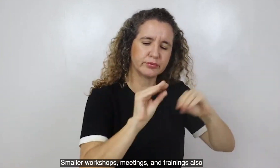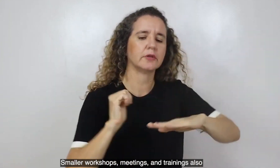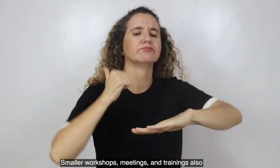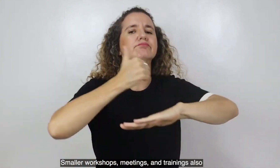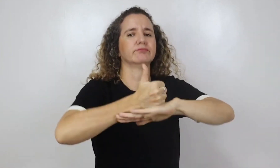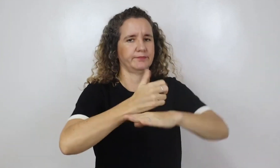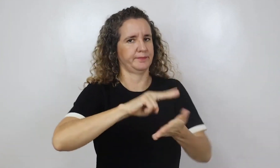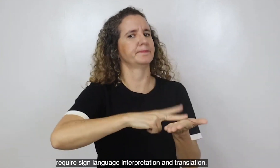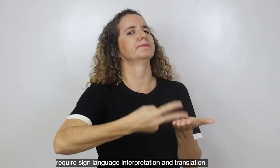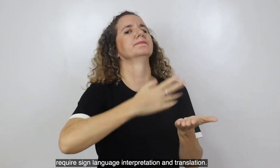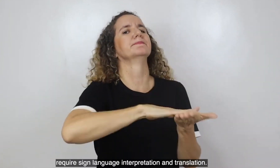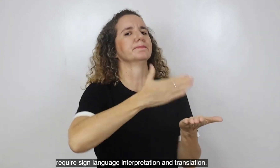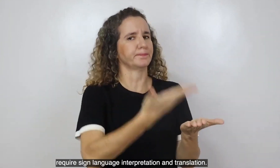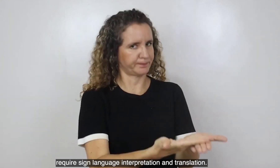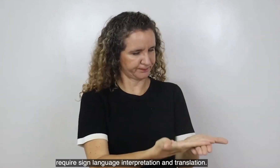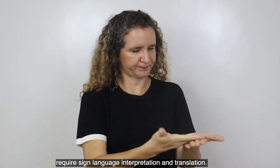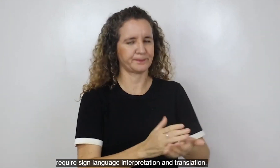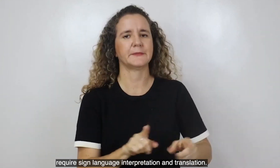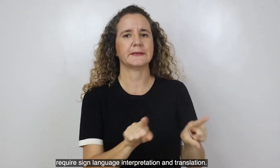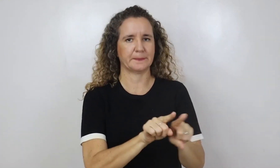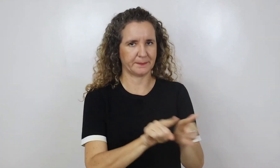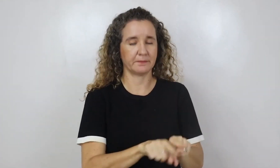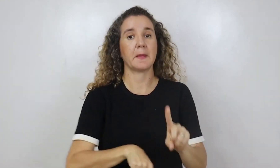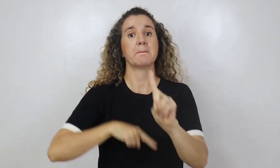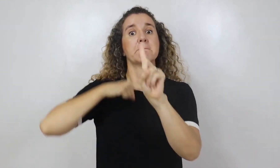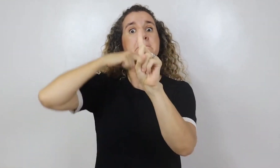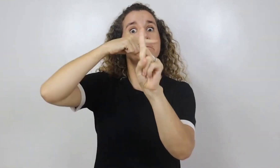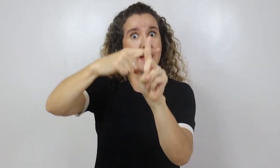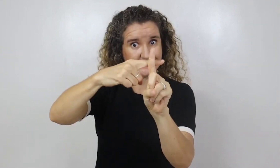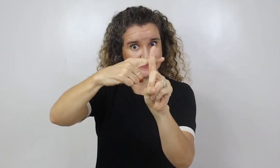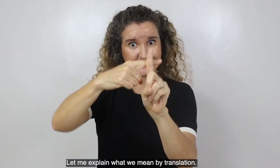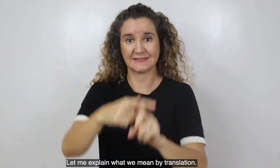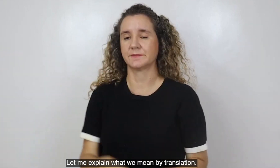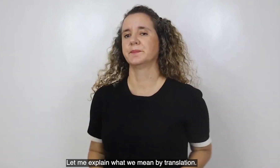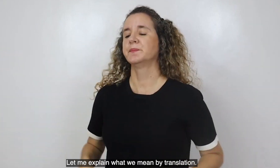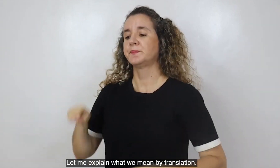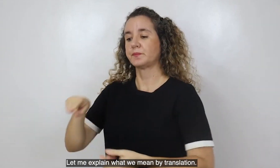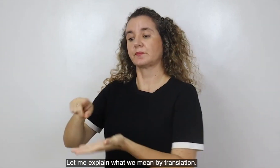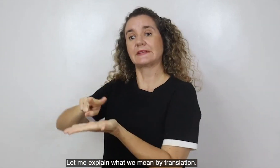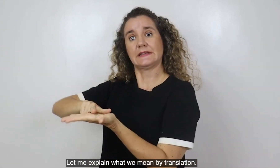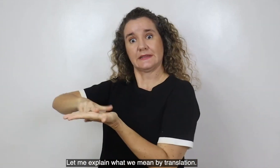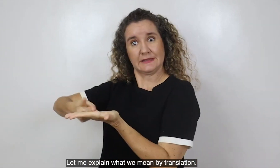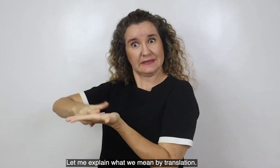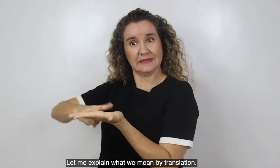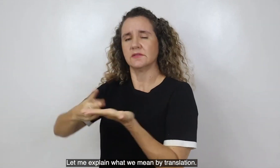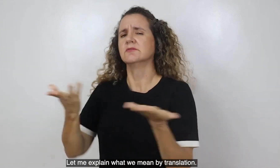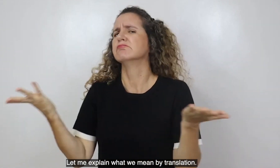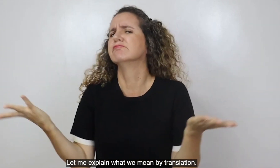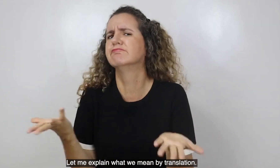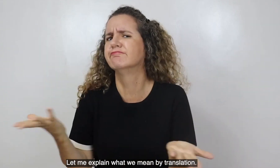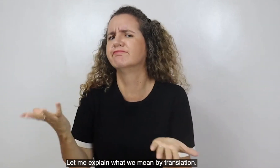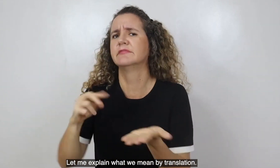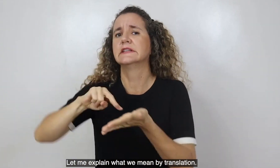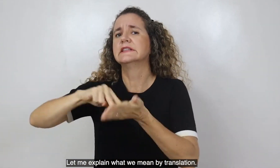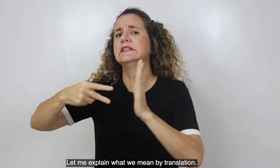interpretation and translation. Let me explain what I mean by translation. Written text